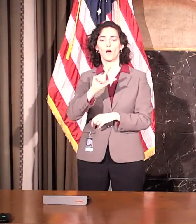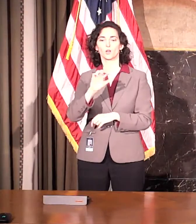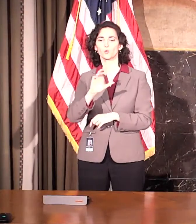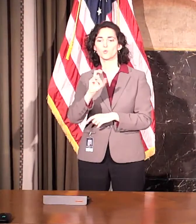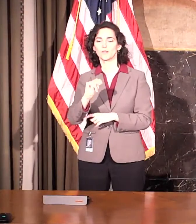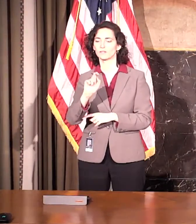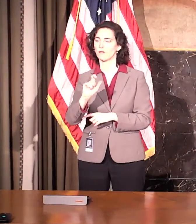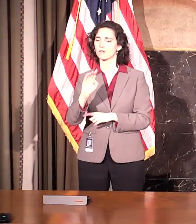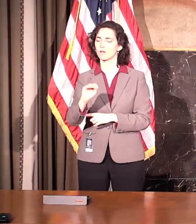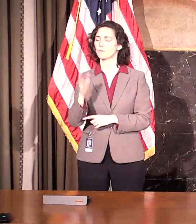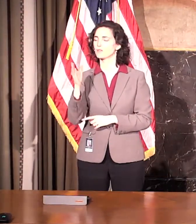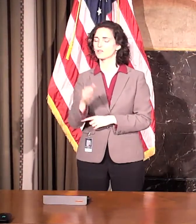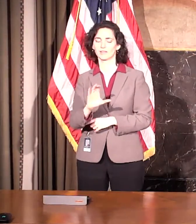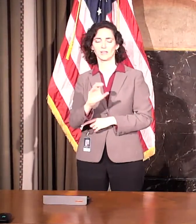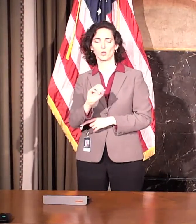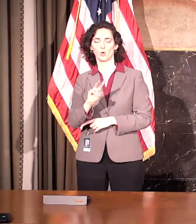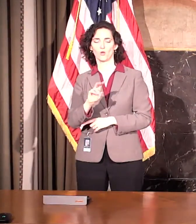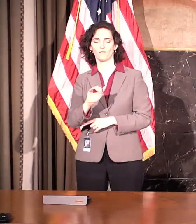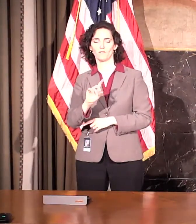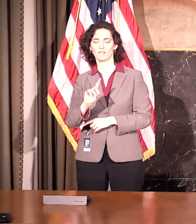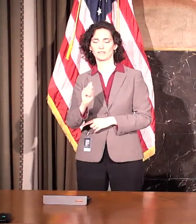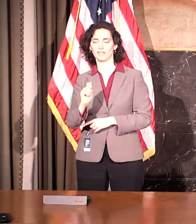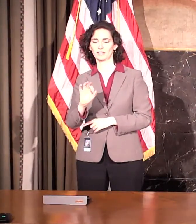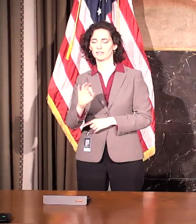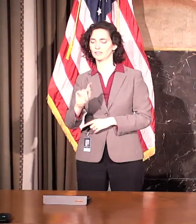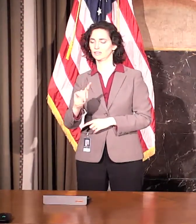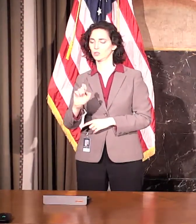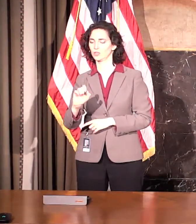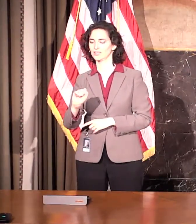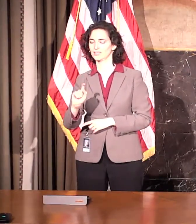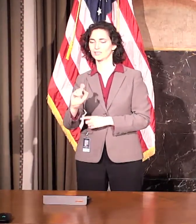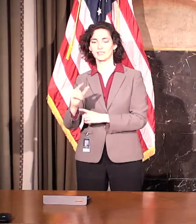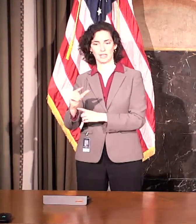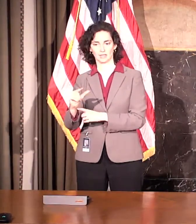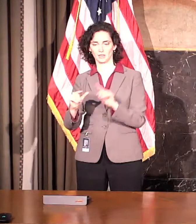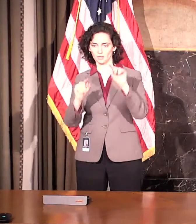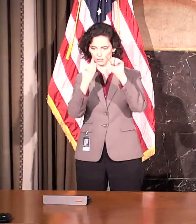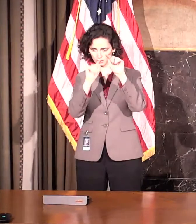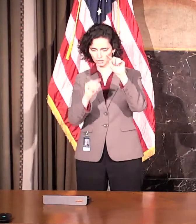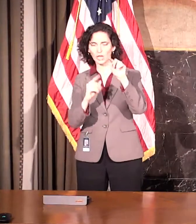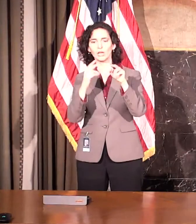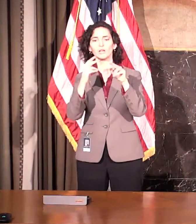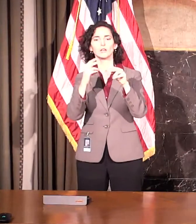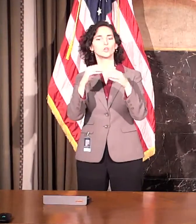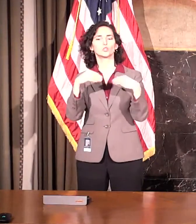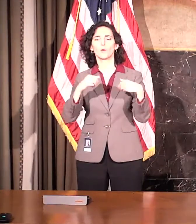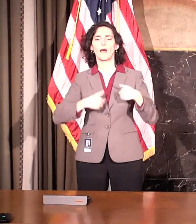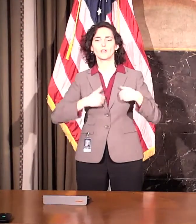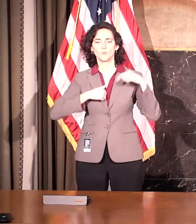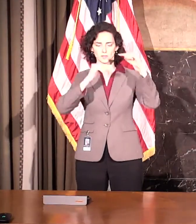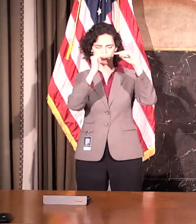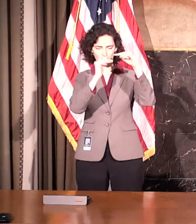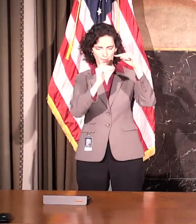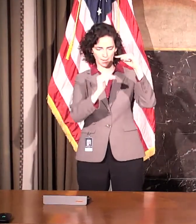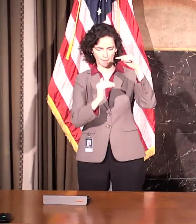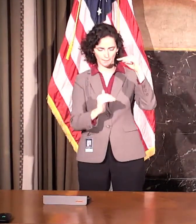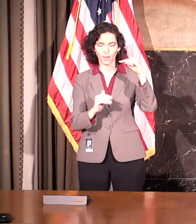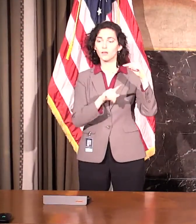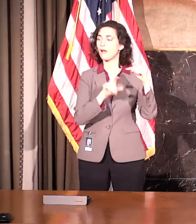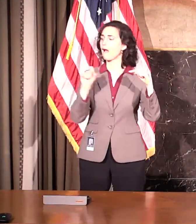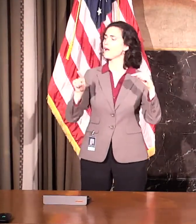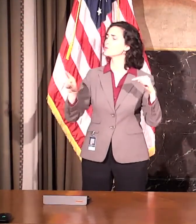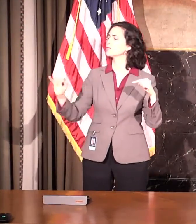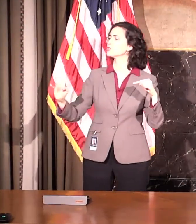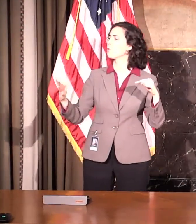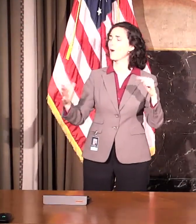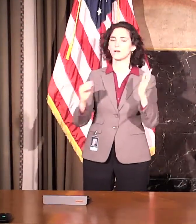walgreens.com/COVID-19 testing. And there'll be an online algorithm, and it'll spit out the stores that are closest to you. It'll ask you for your insurance, just